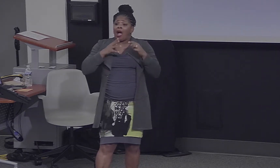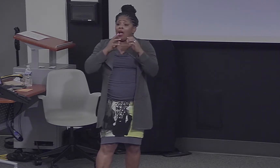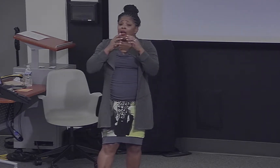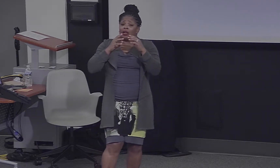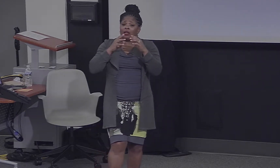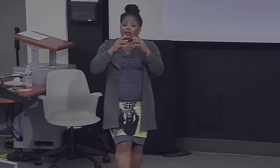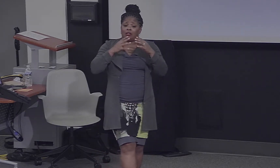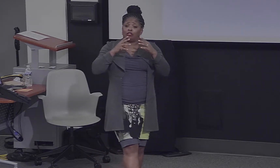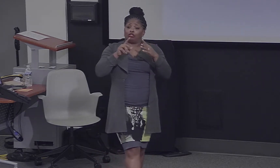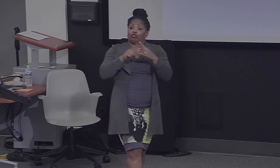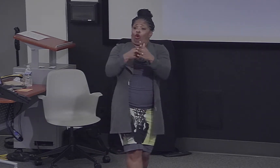tool.